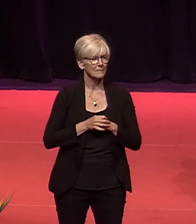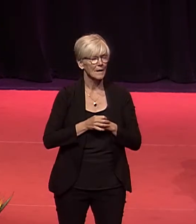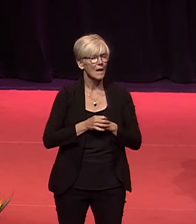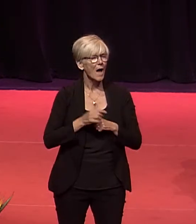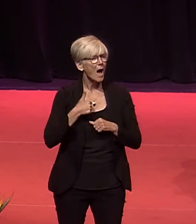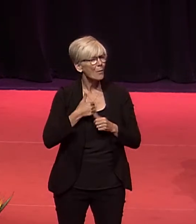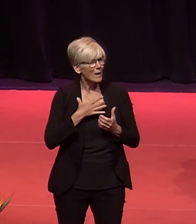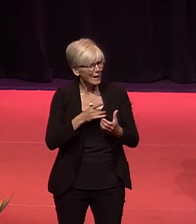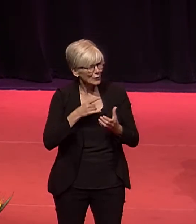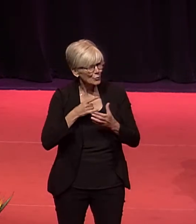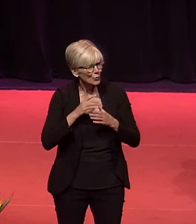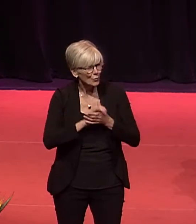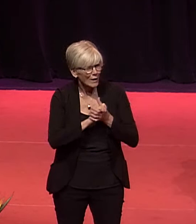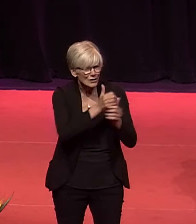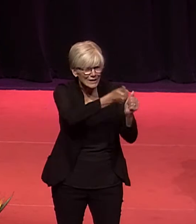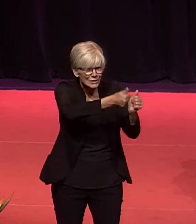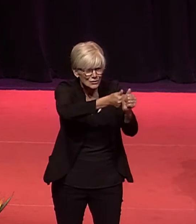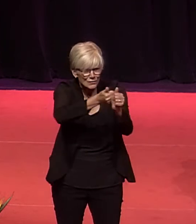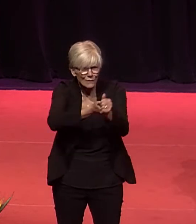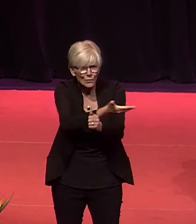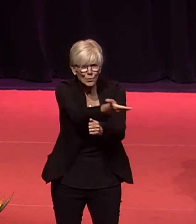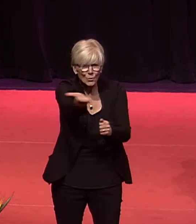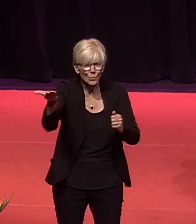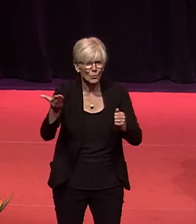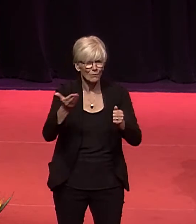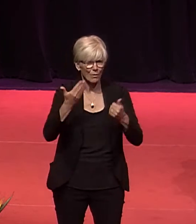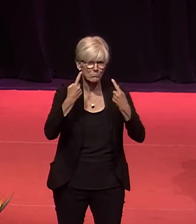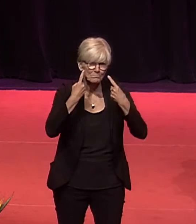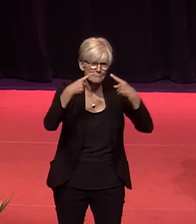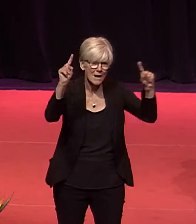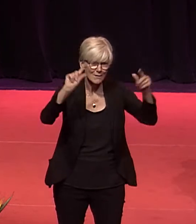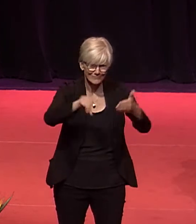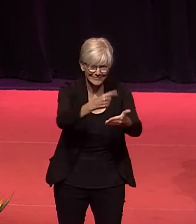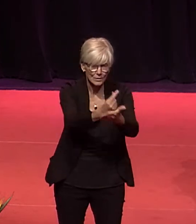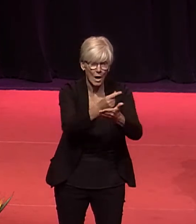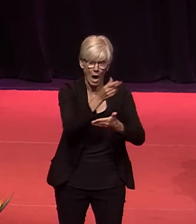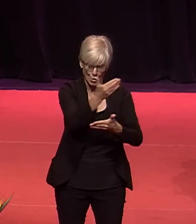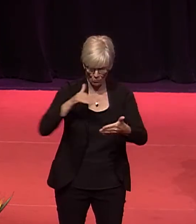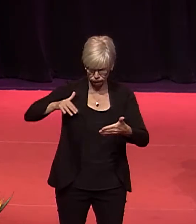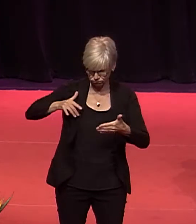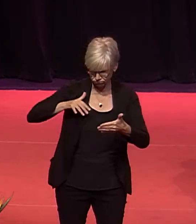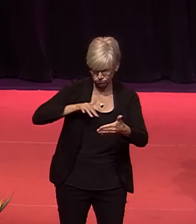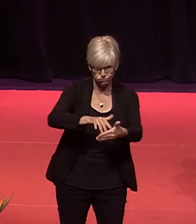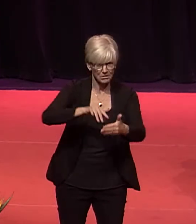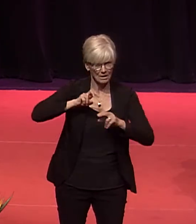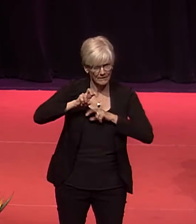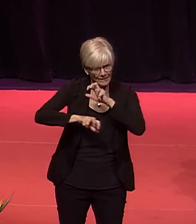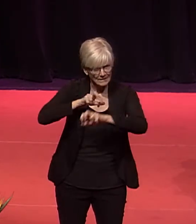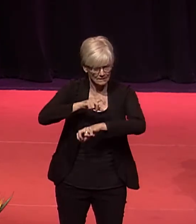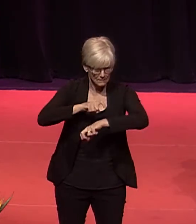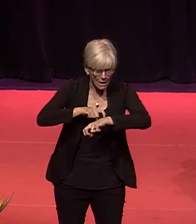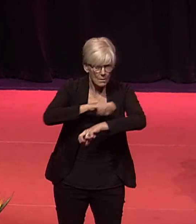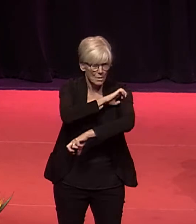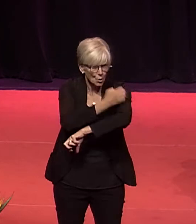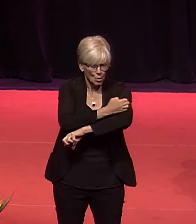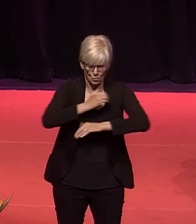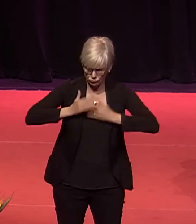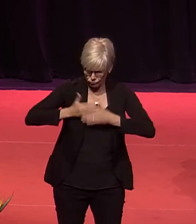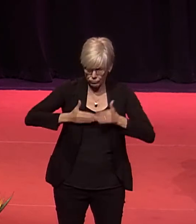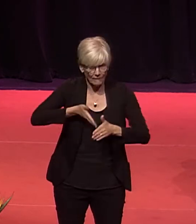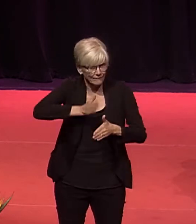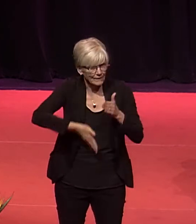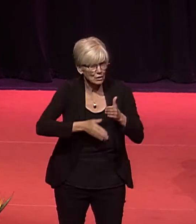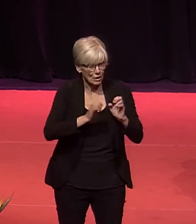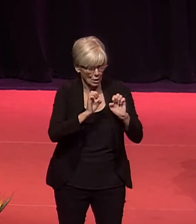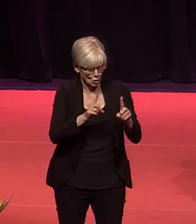let me congratulate all of you for this great accomplishment. I know you have invested a significant amount of time and effort into completing your